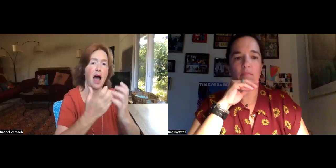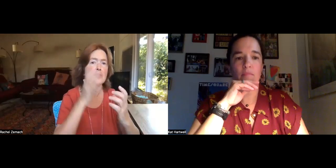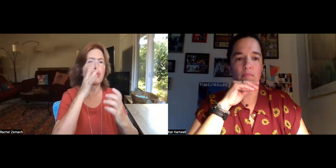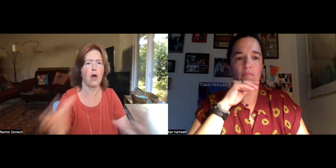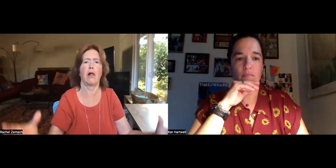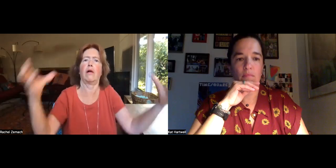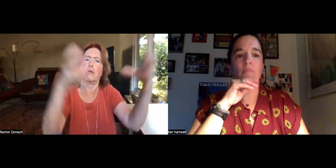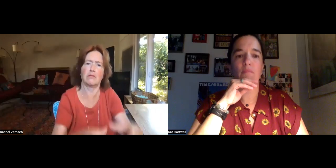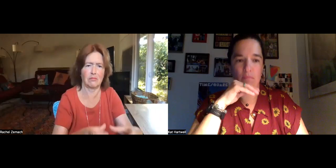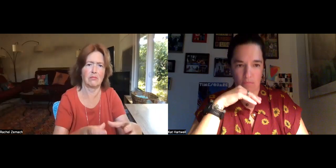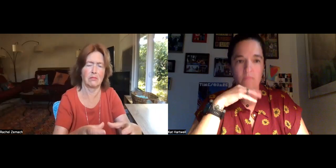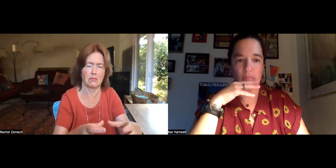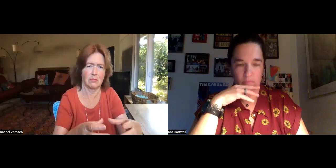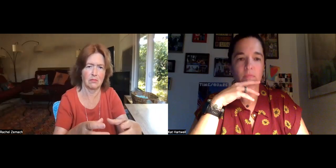class where